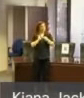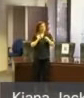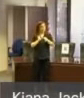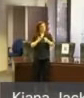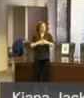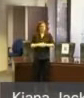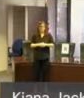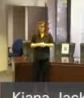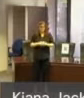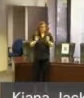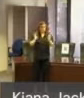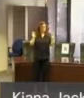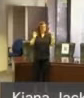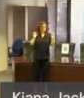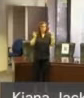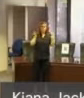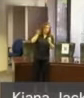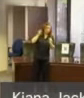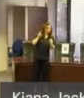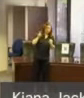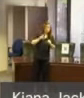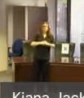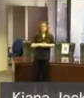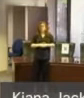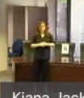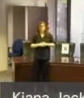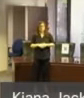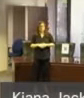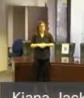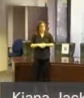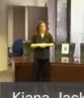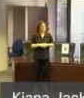Hearing none, is there a motion for approval for initial adoption?